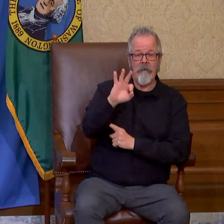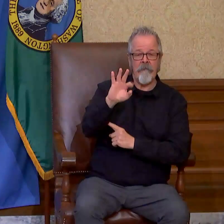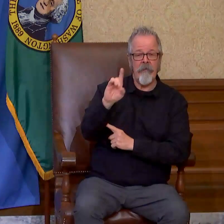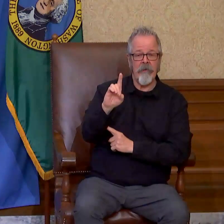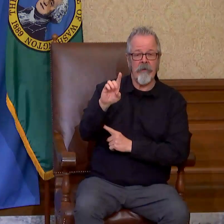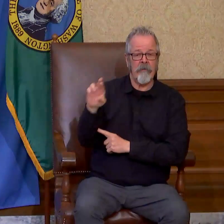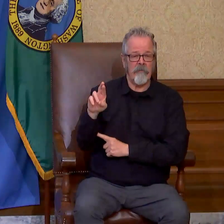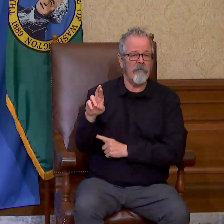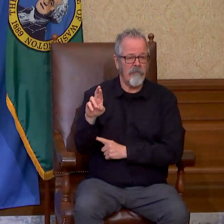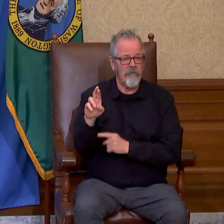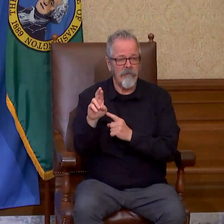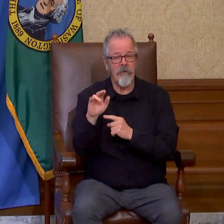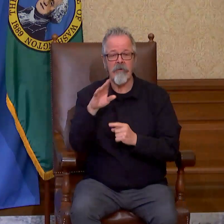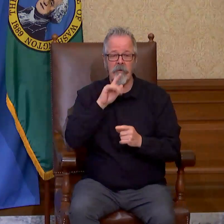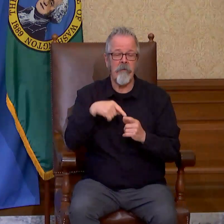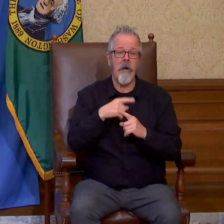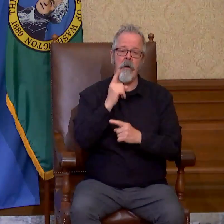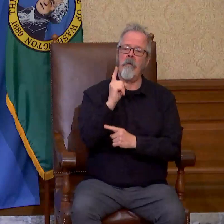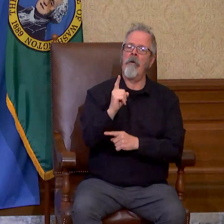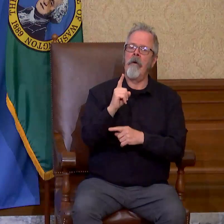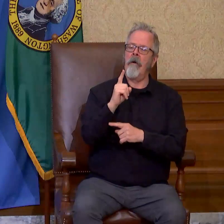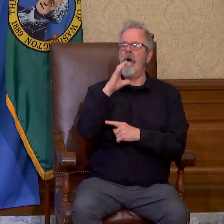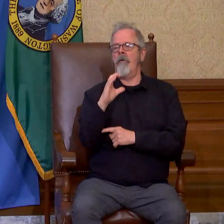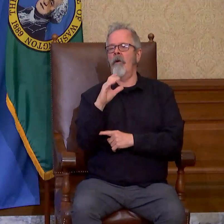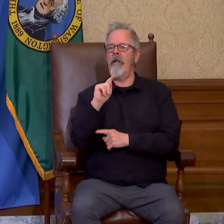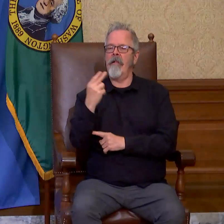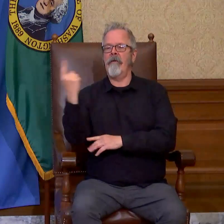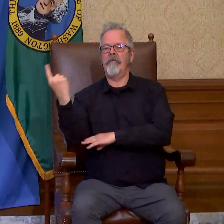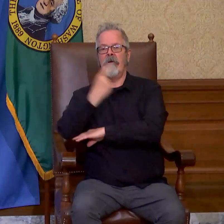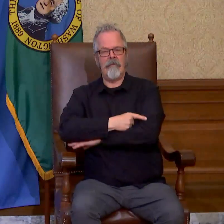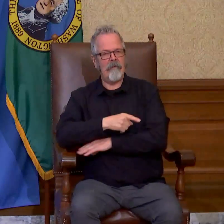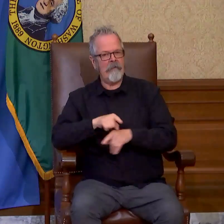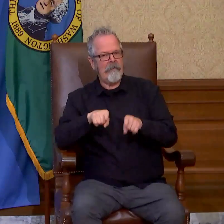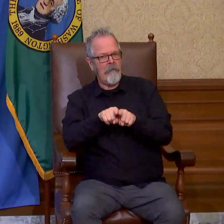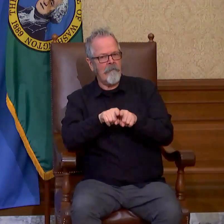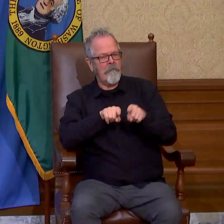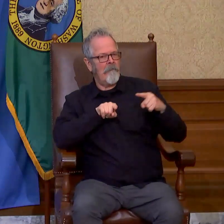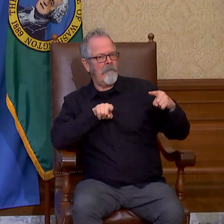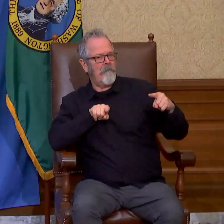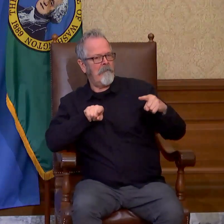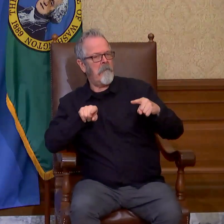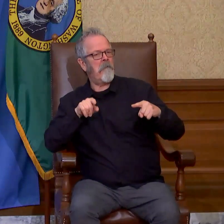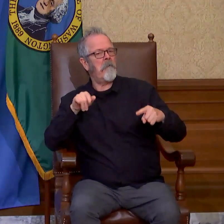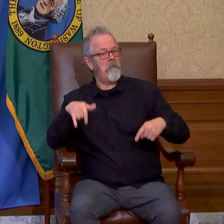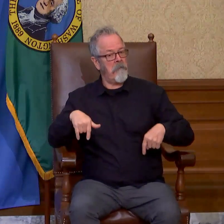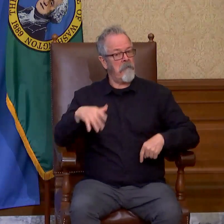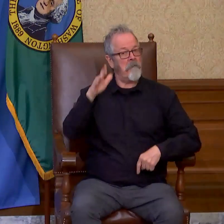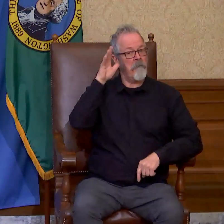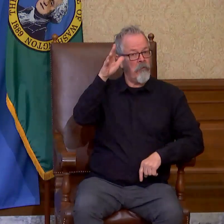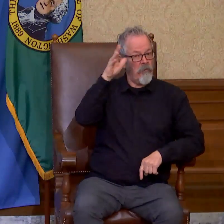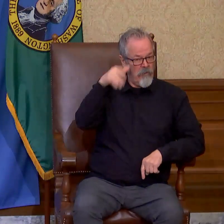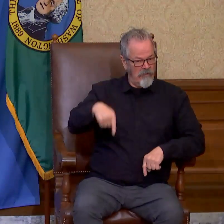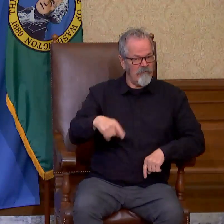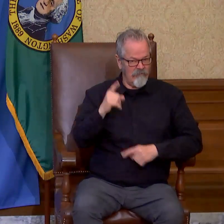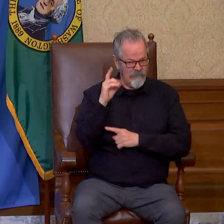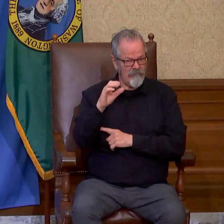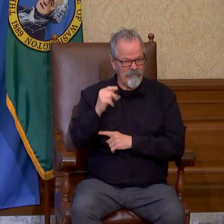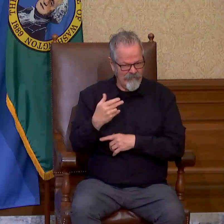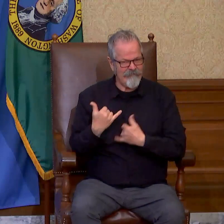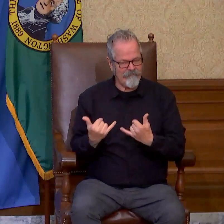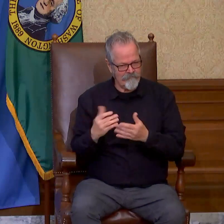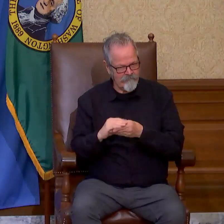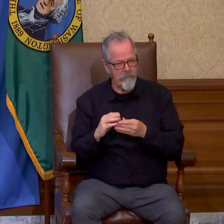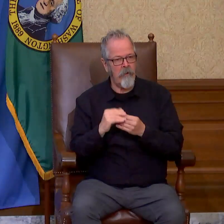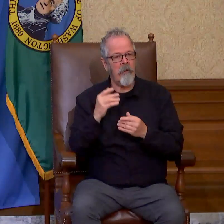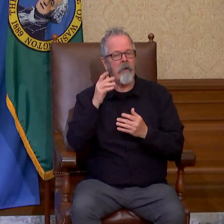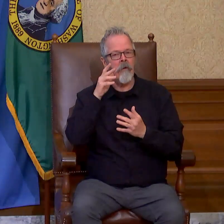to come. And I hope that we will see great success. And we have seen considerable success already. We know